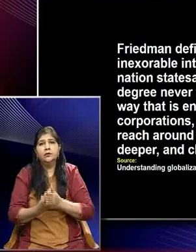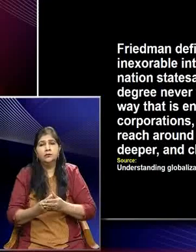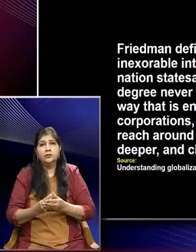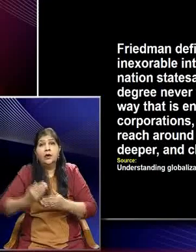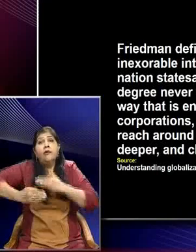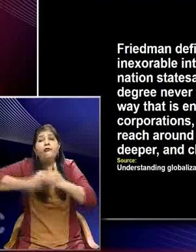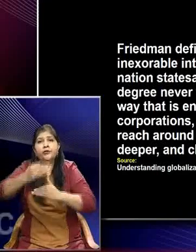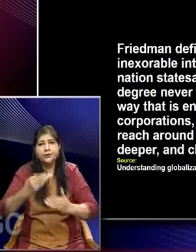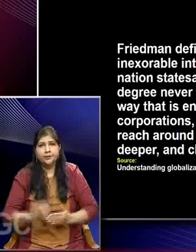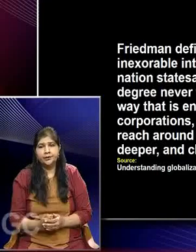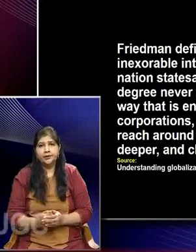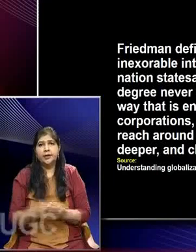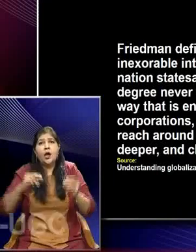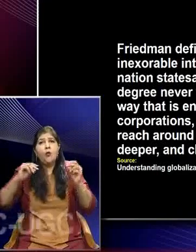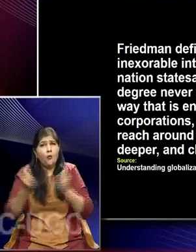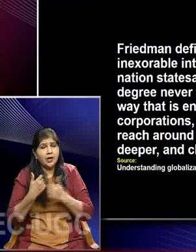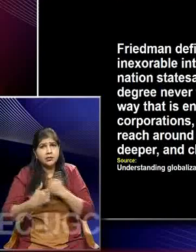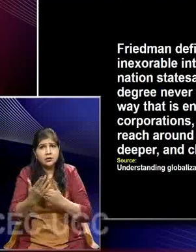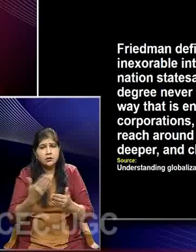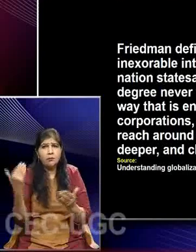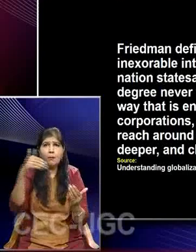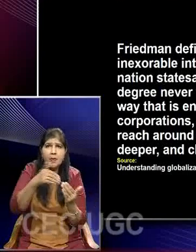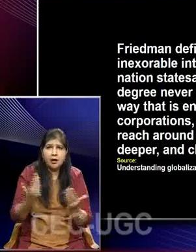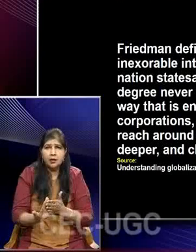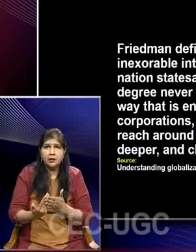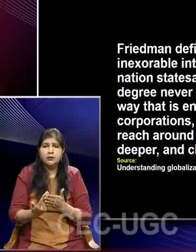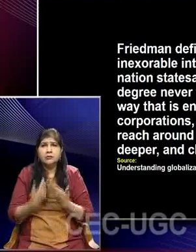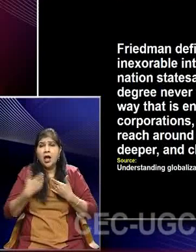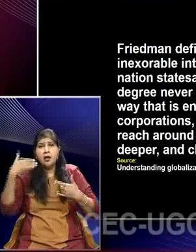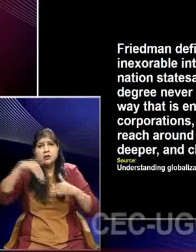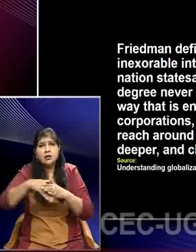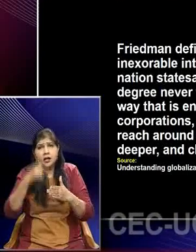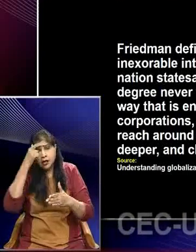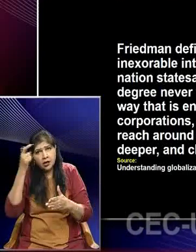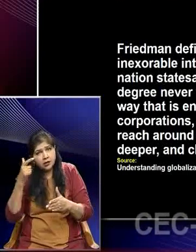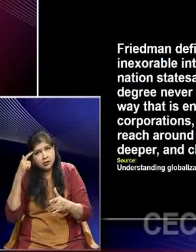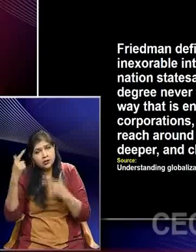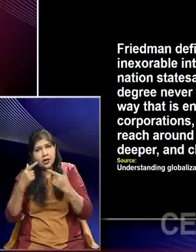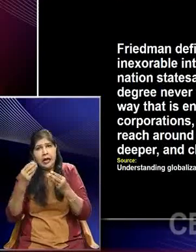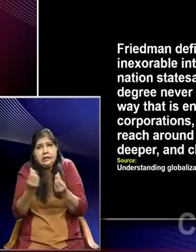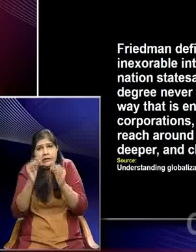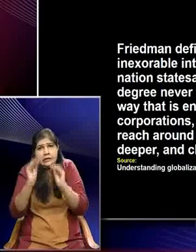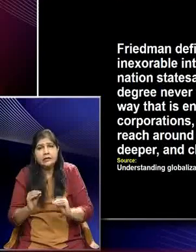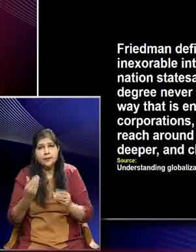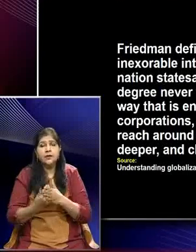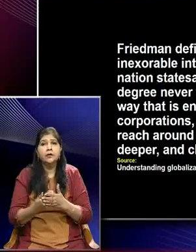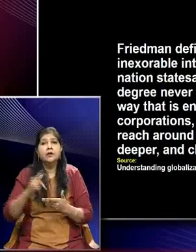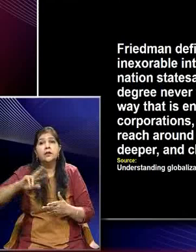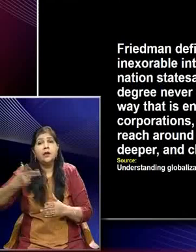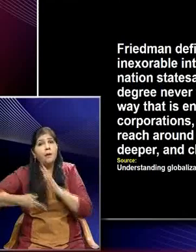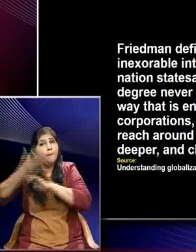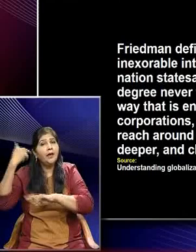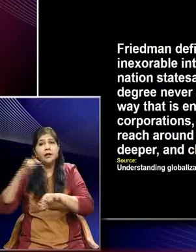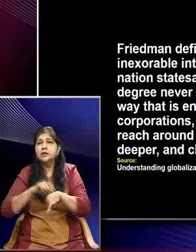farther, faster, deeper and cheaper than